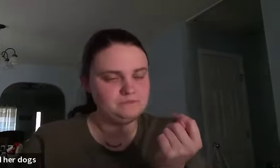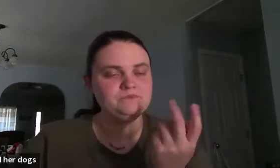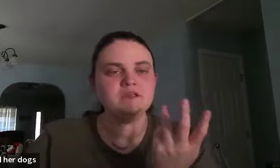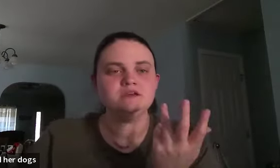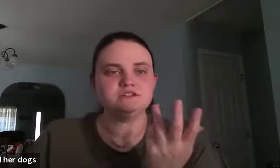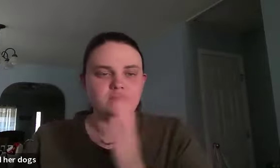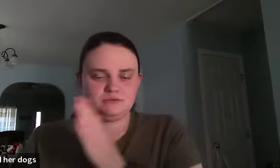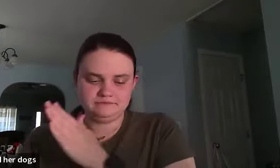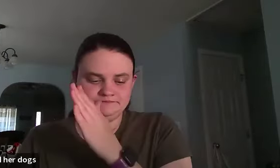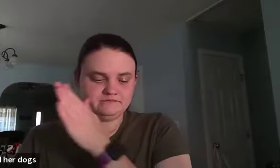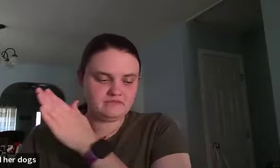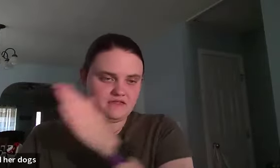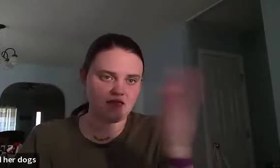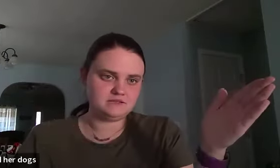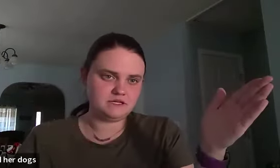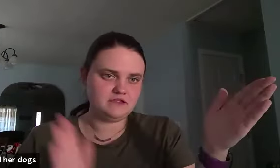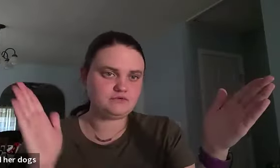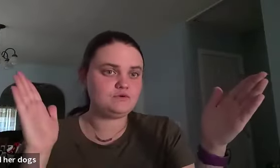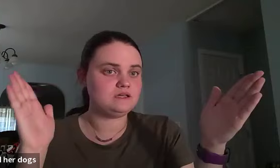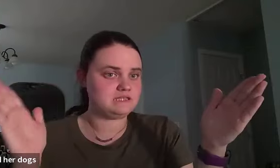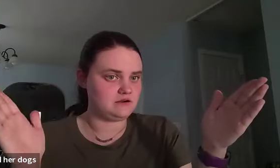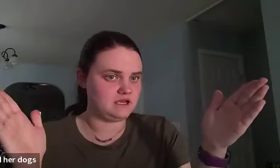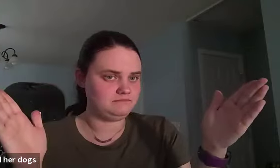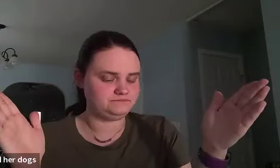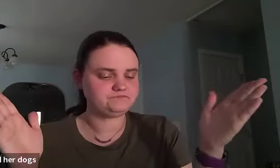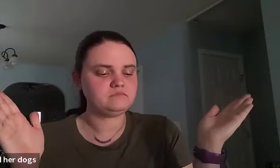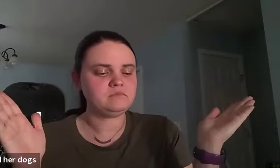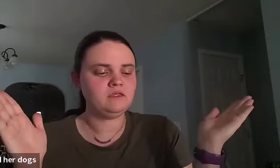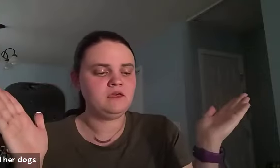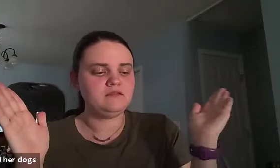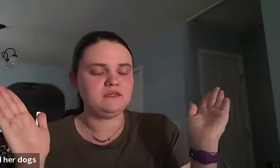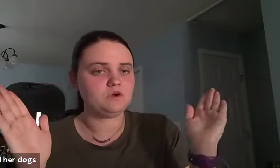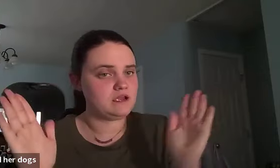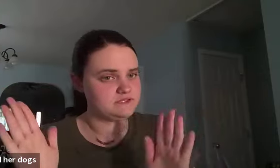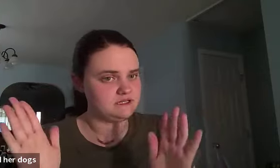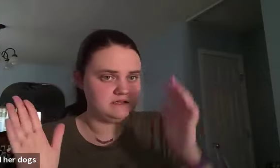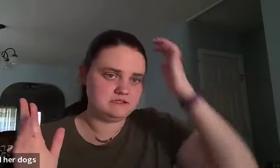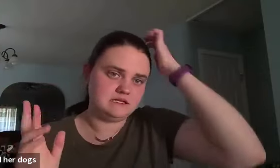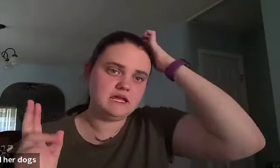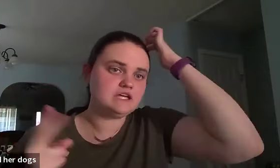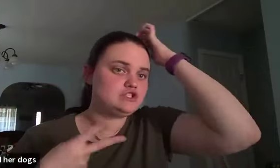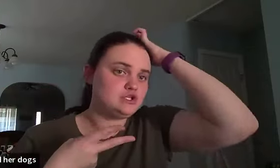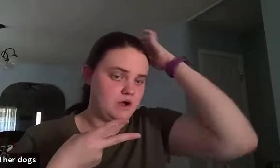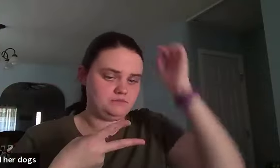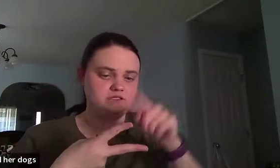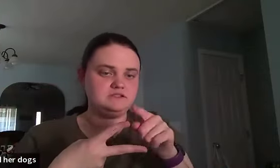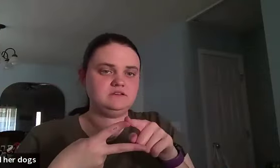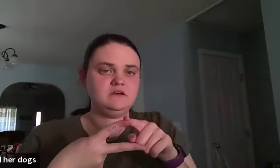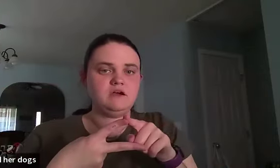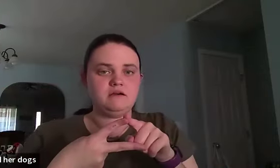more. So that is Monday through Saturday. Then we're going to have Sunday. Sunday has two options. All